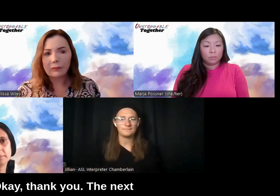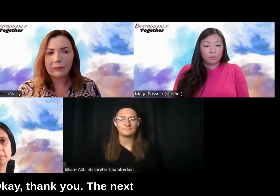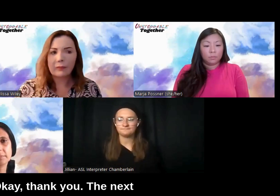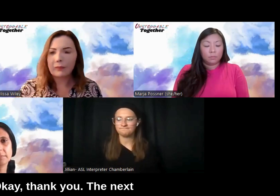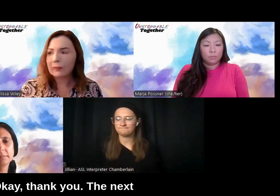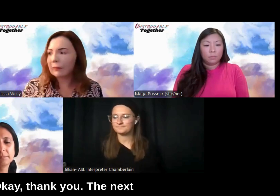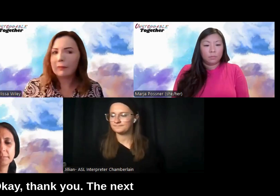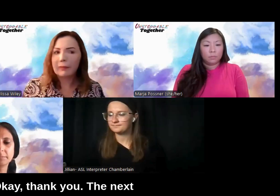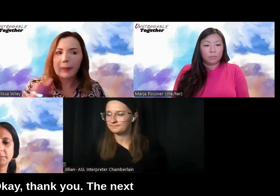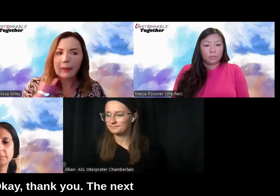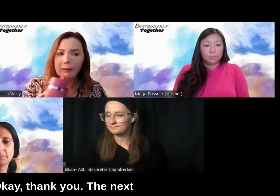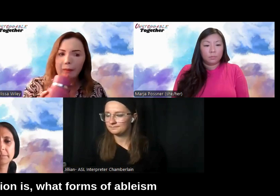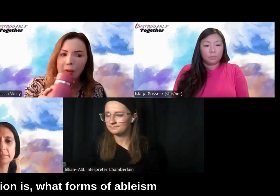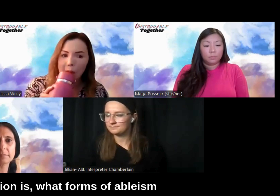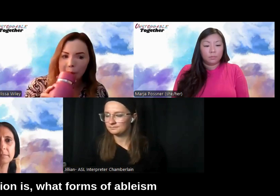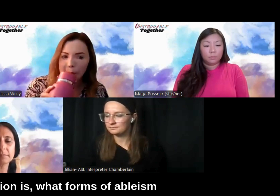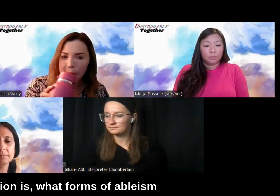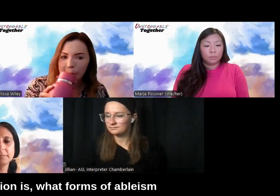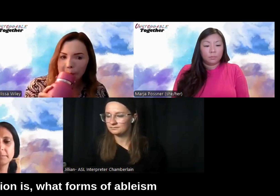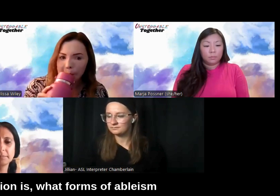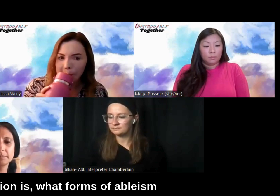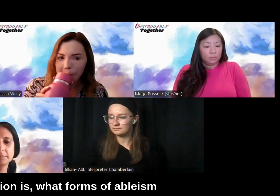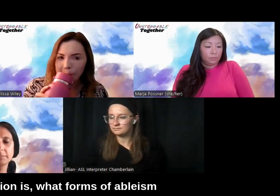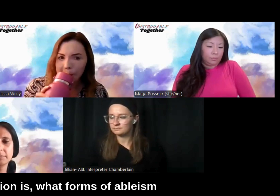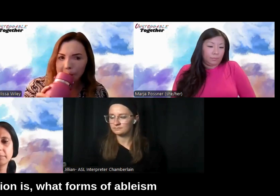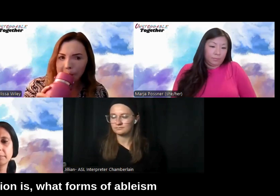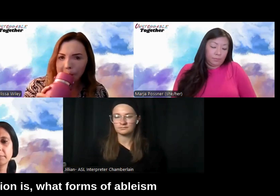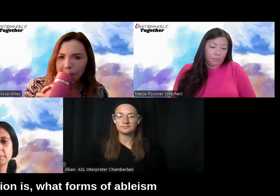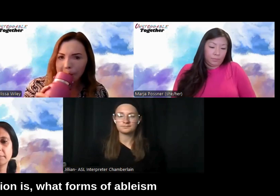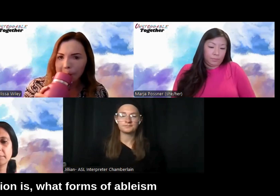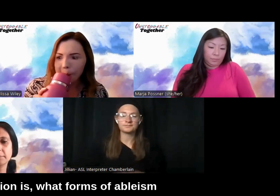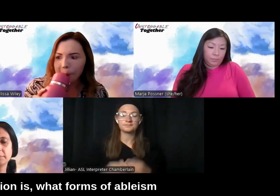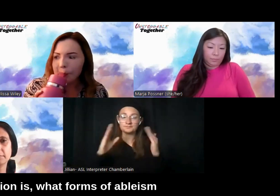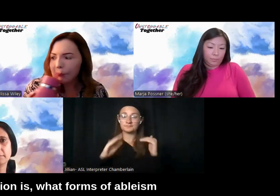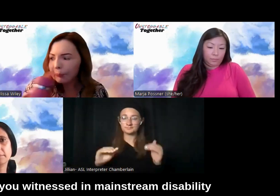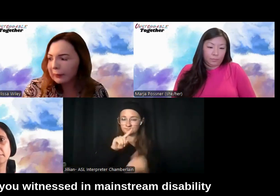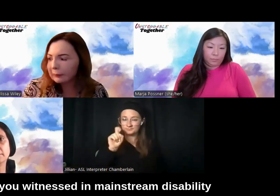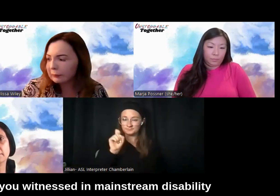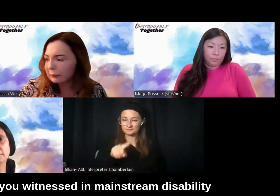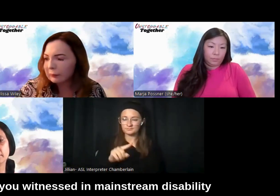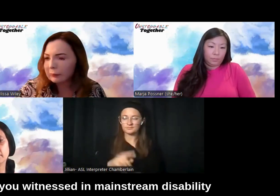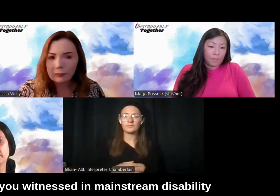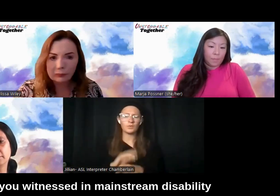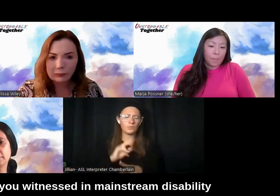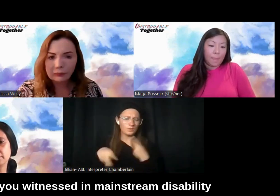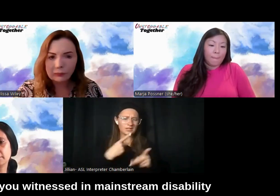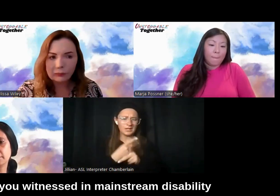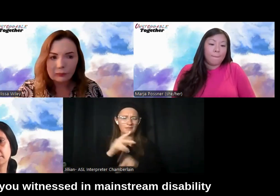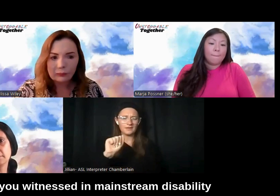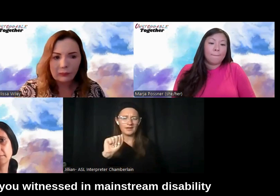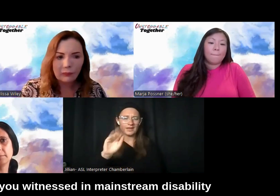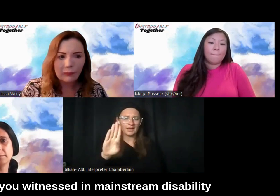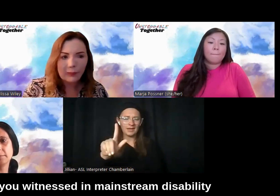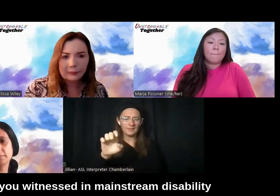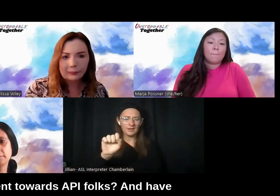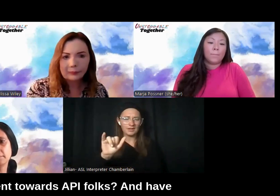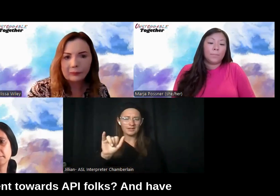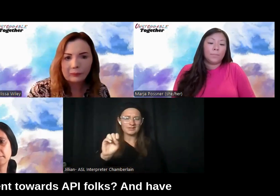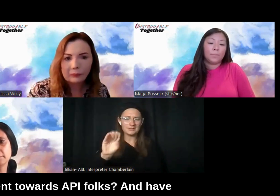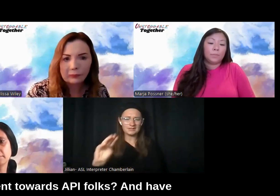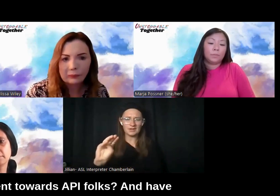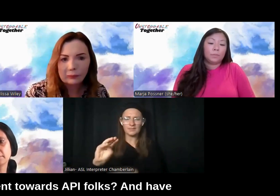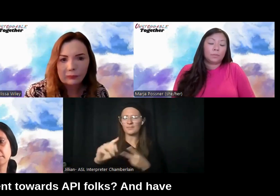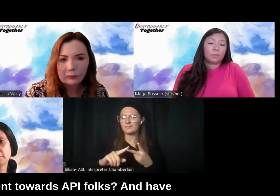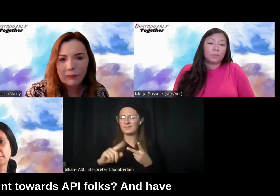Okay, thank you. The next question is, what forms of ableism or stigma have you witnessed in the mainstream